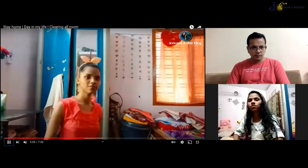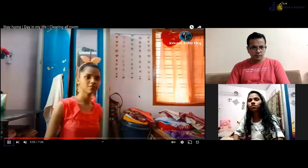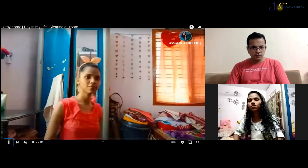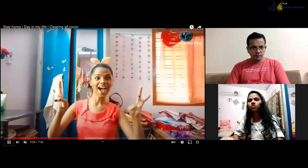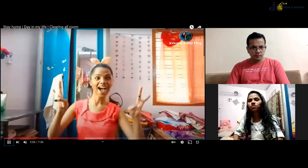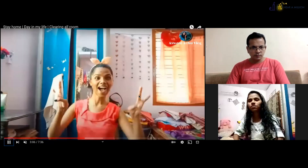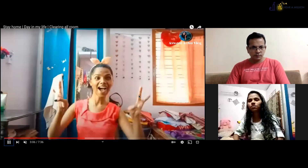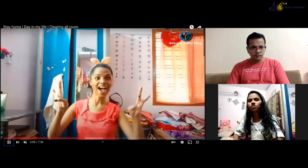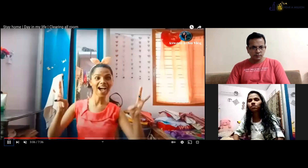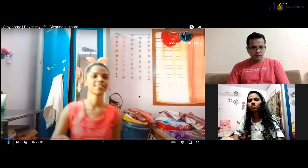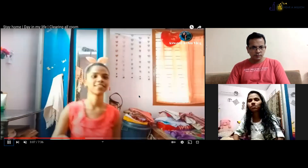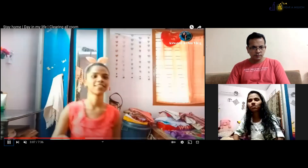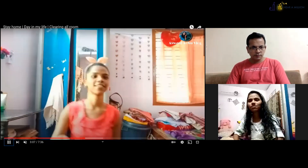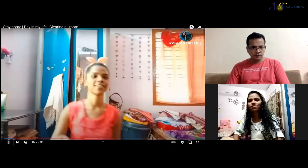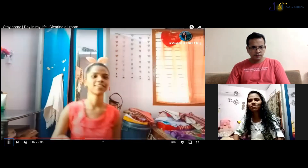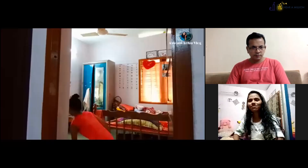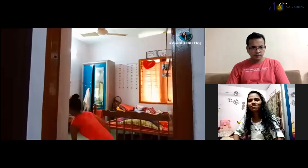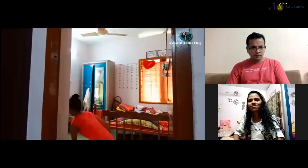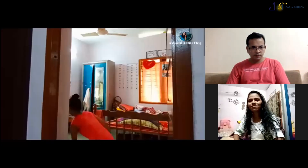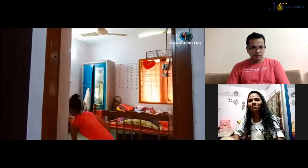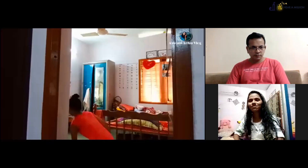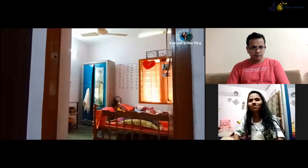Okay. Stop.